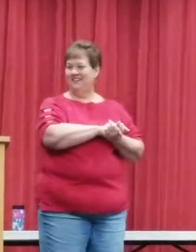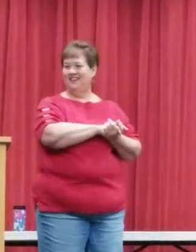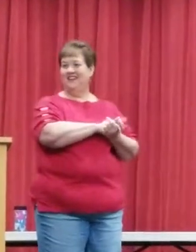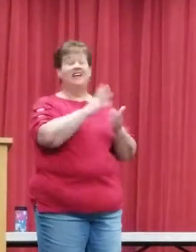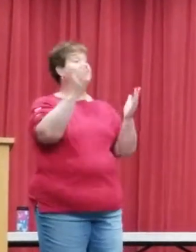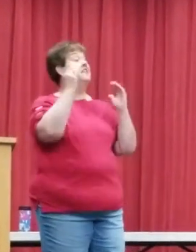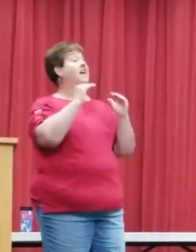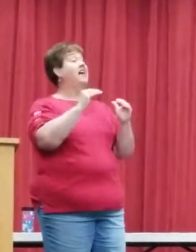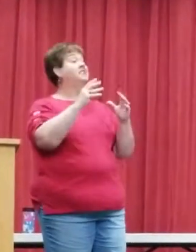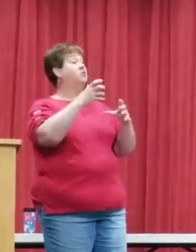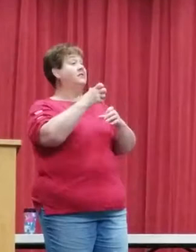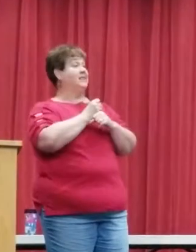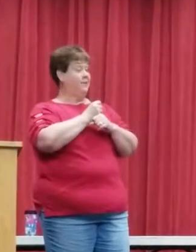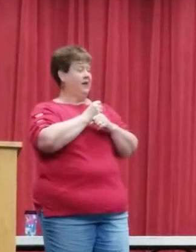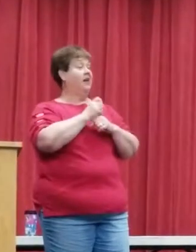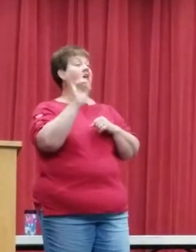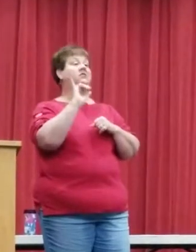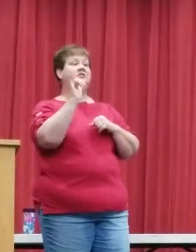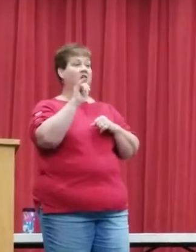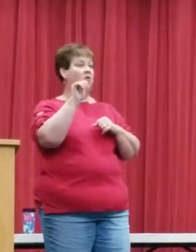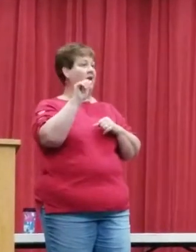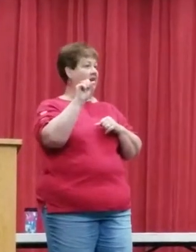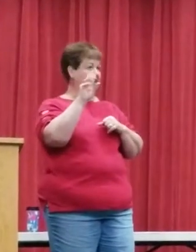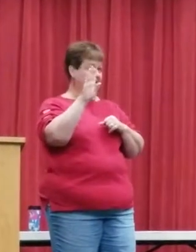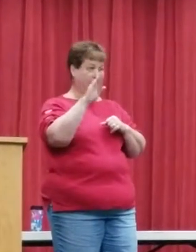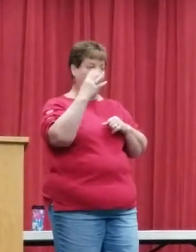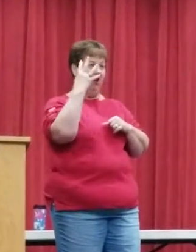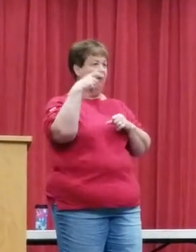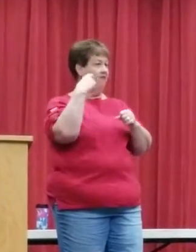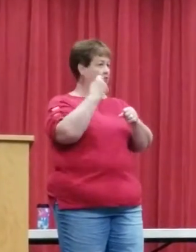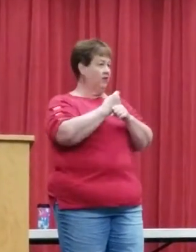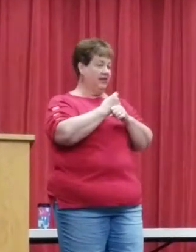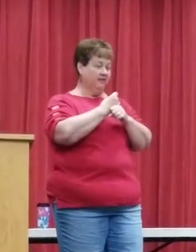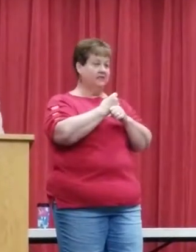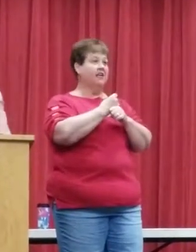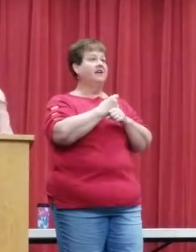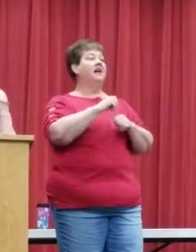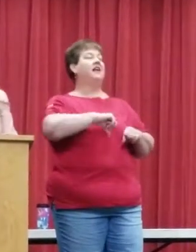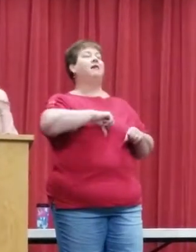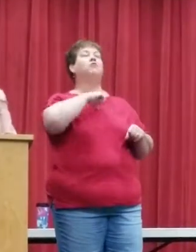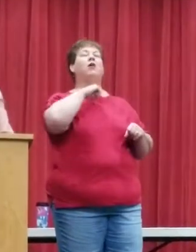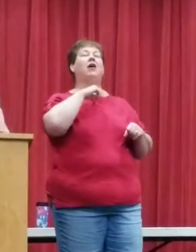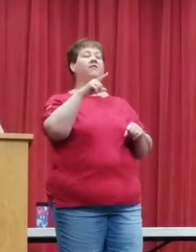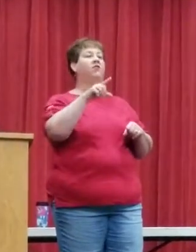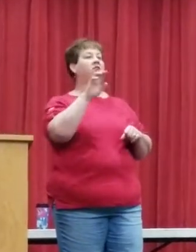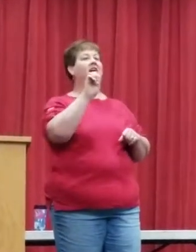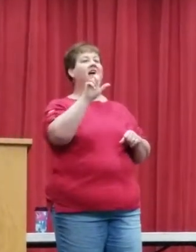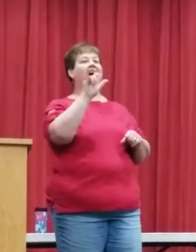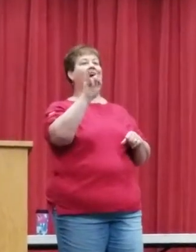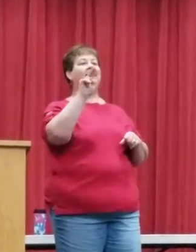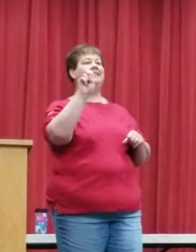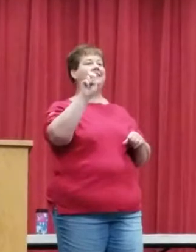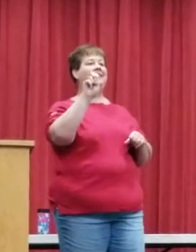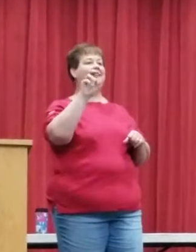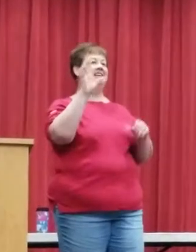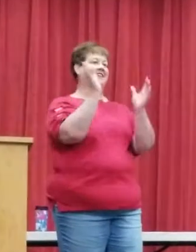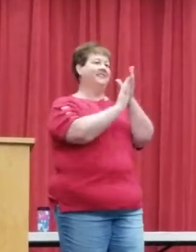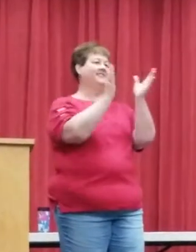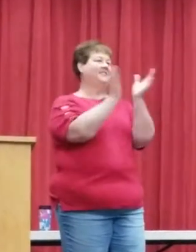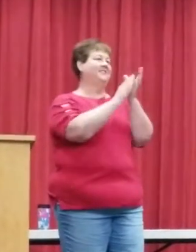This next recipient has also been in ASB all 4 years, and I'm personally super proud of her. Eileen Leoso.